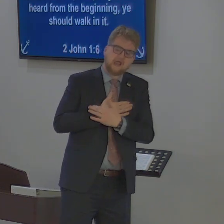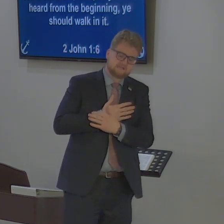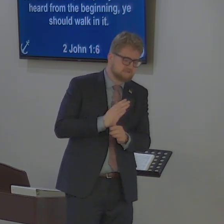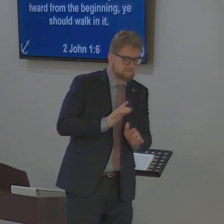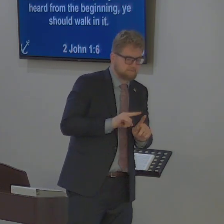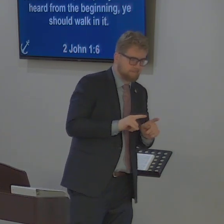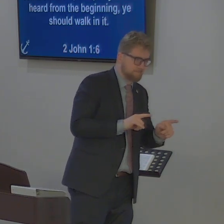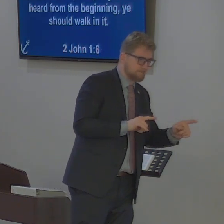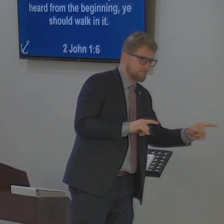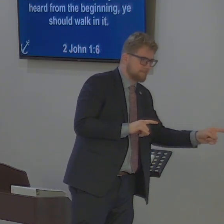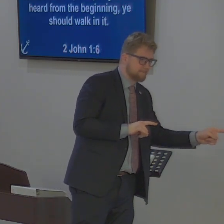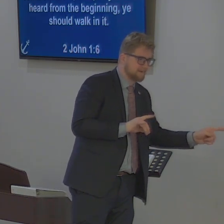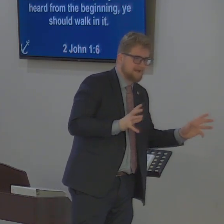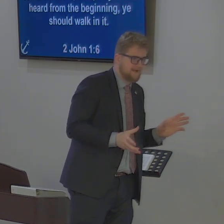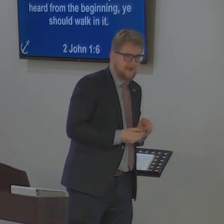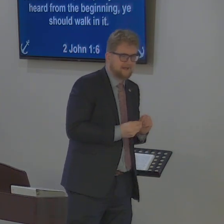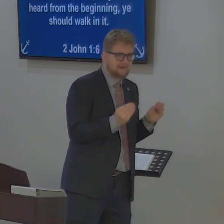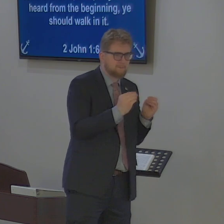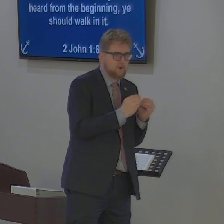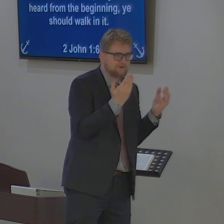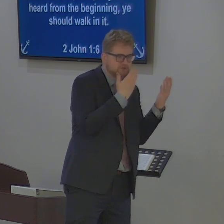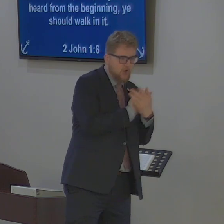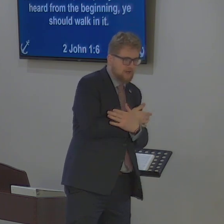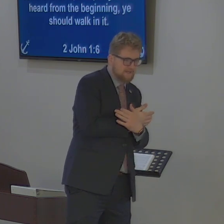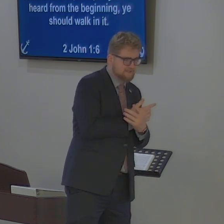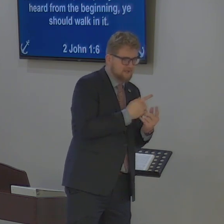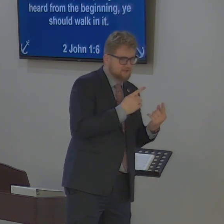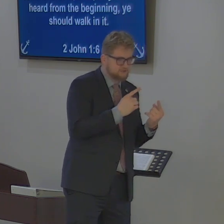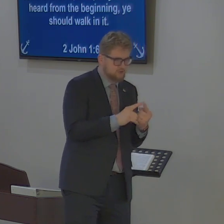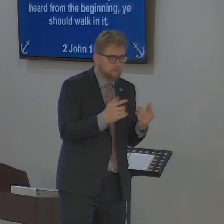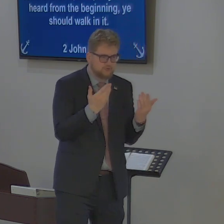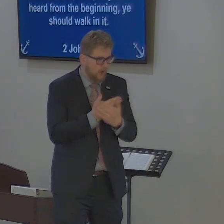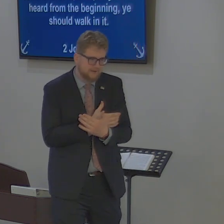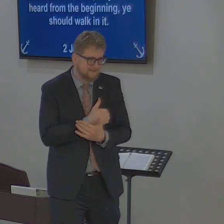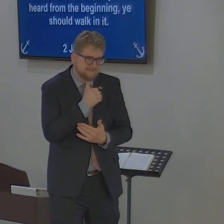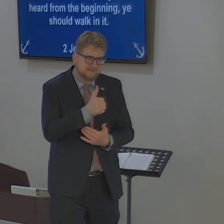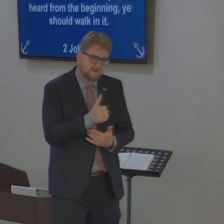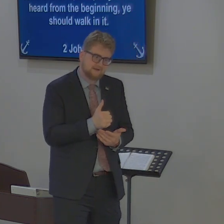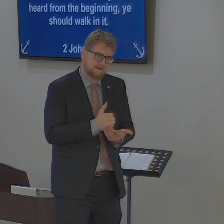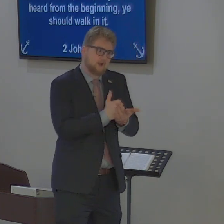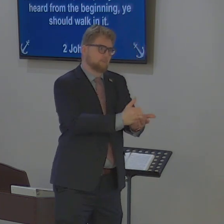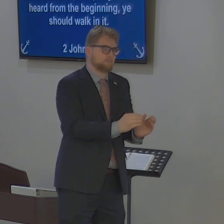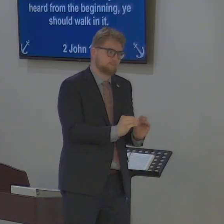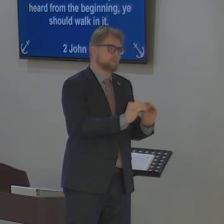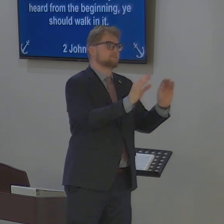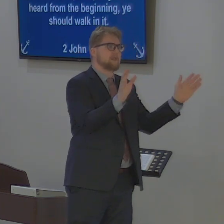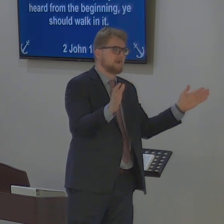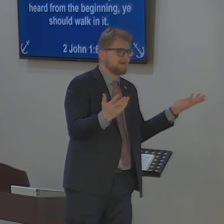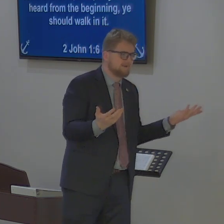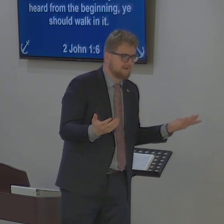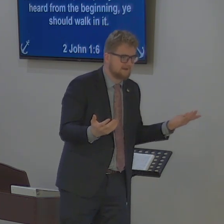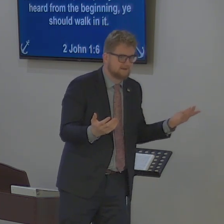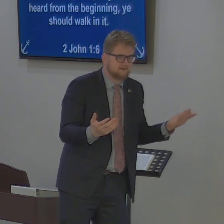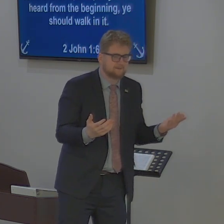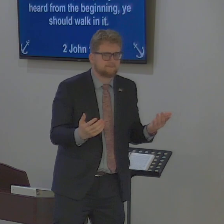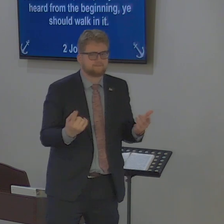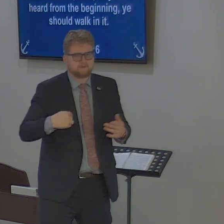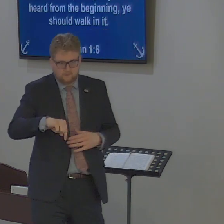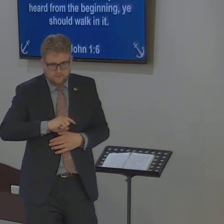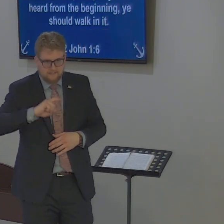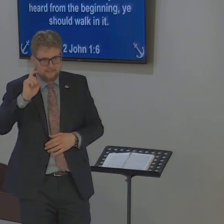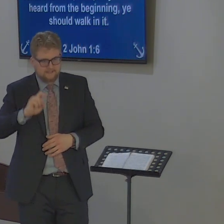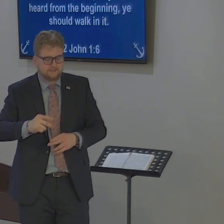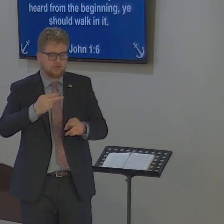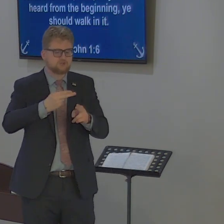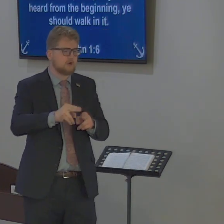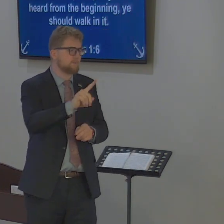darkness to darkness doesn't produce light. We need light to guide us in those dark days. And how do we do that? We adhere to the Word of God. We sharpen one another.